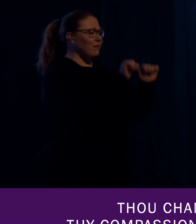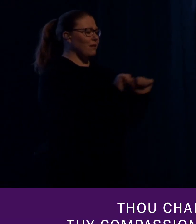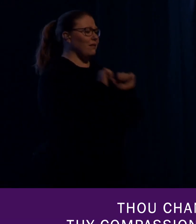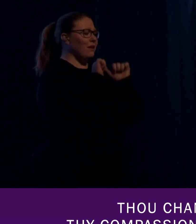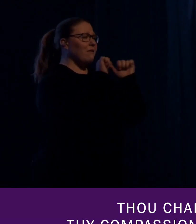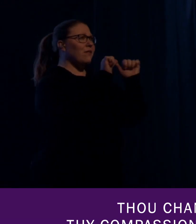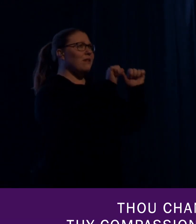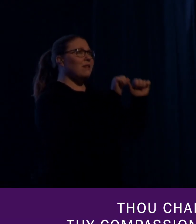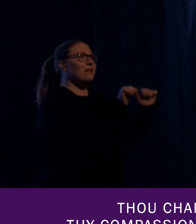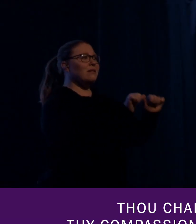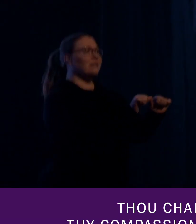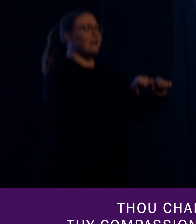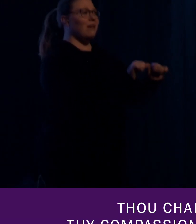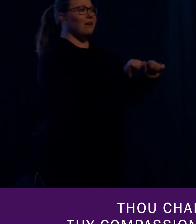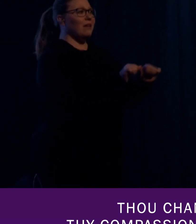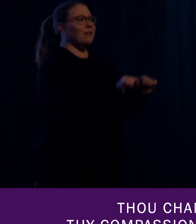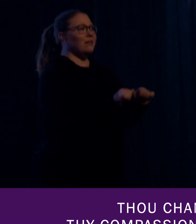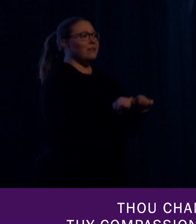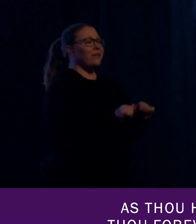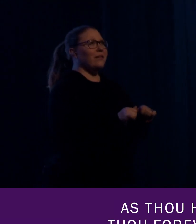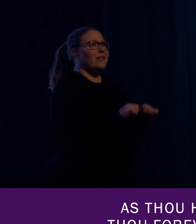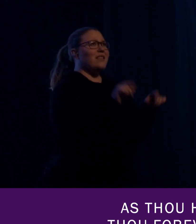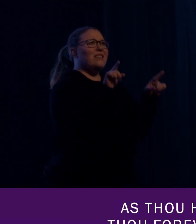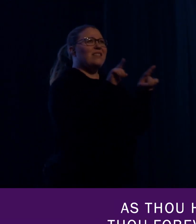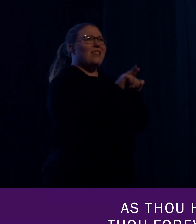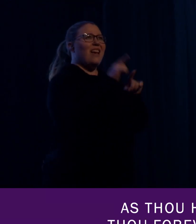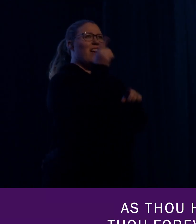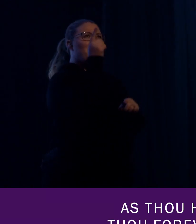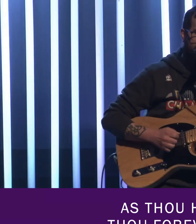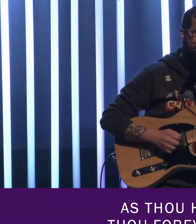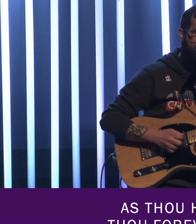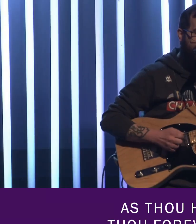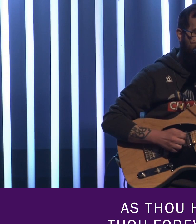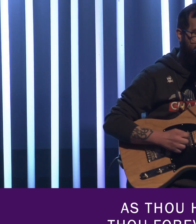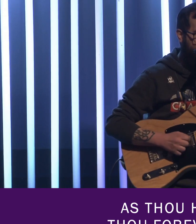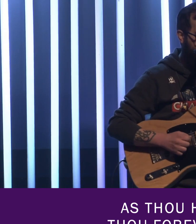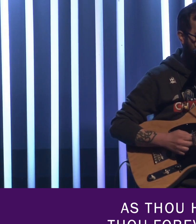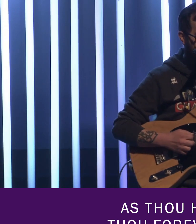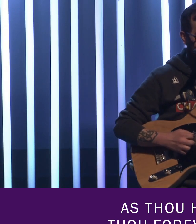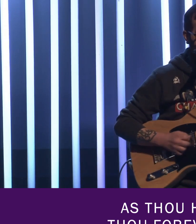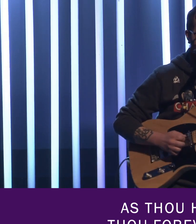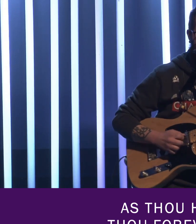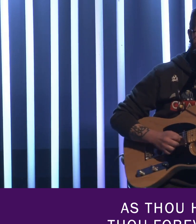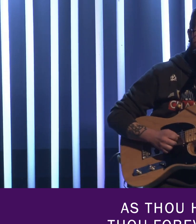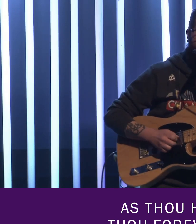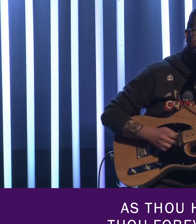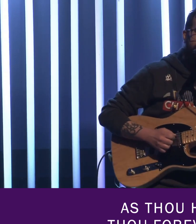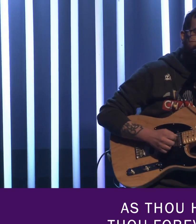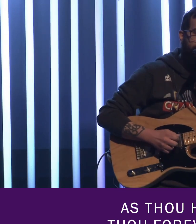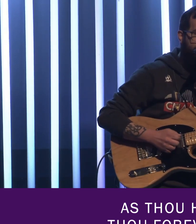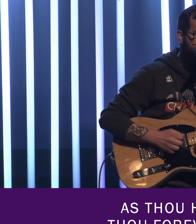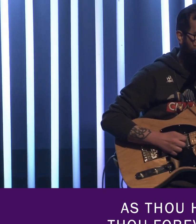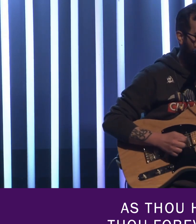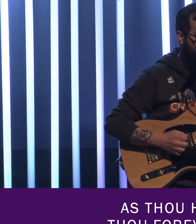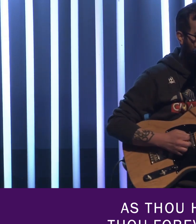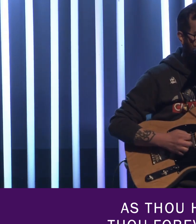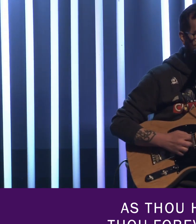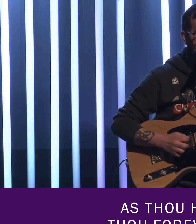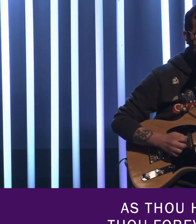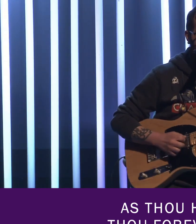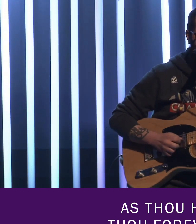compassions, they fail not. As thou hast been, thou